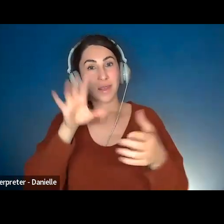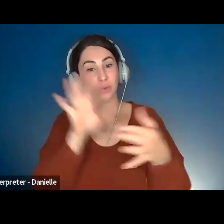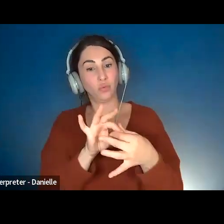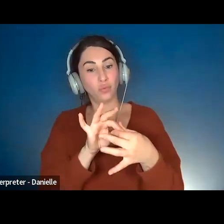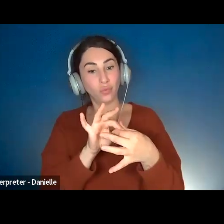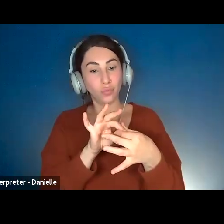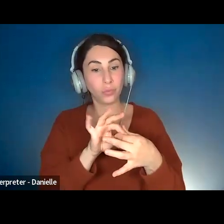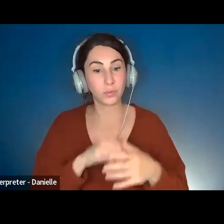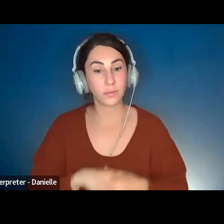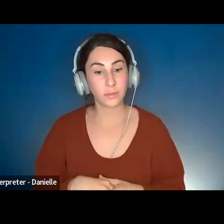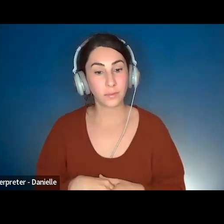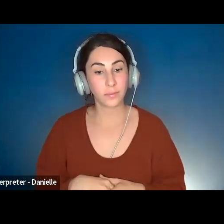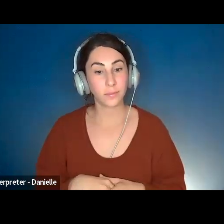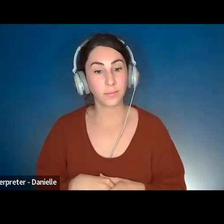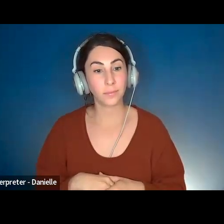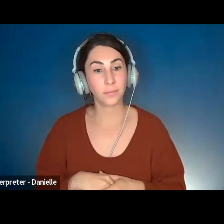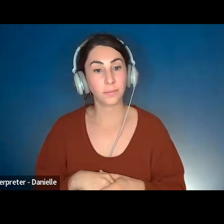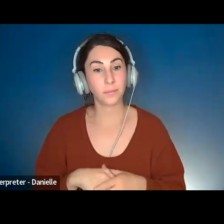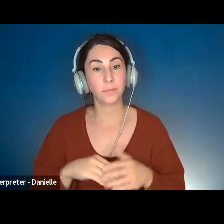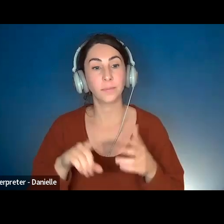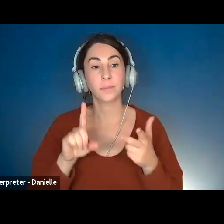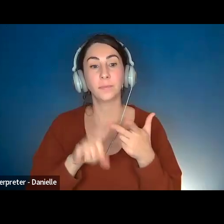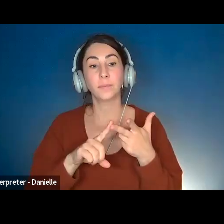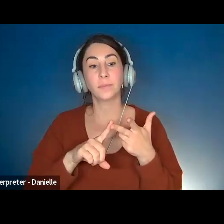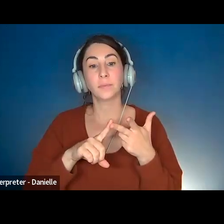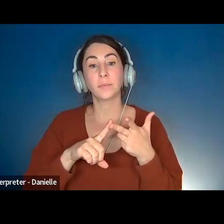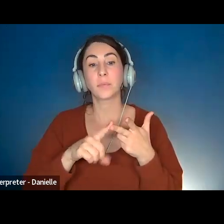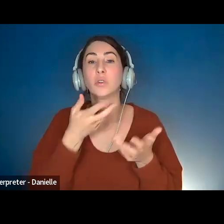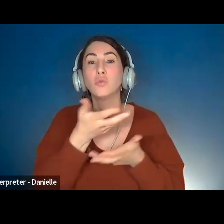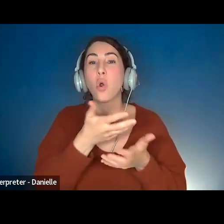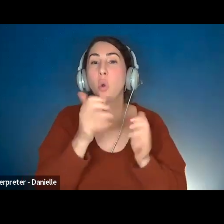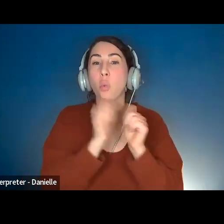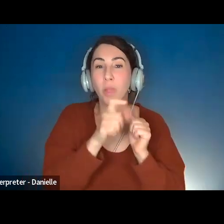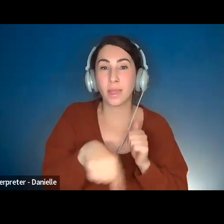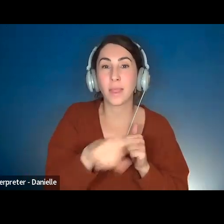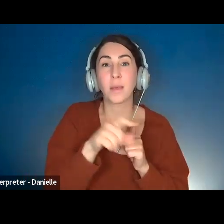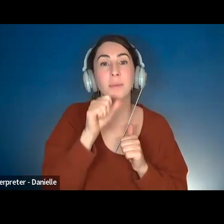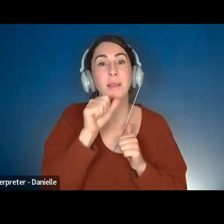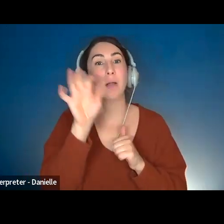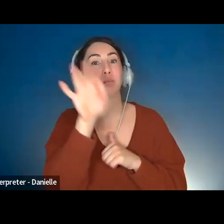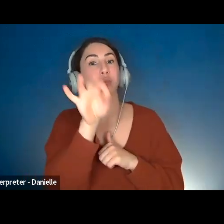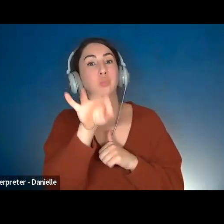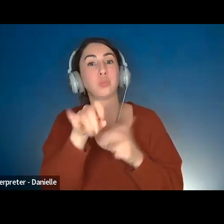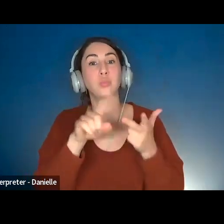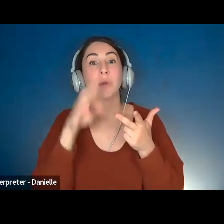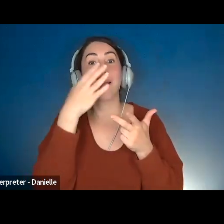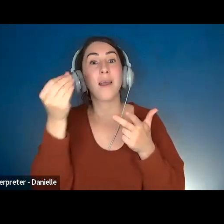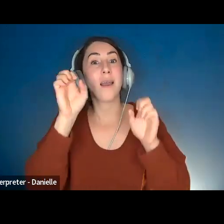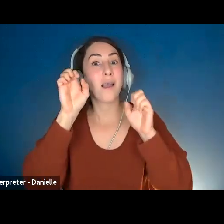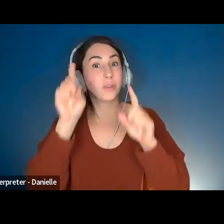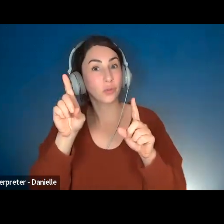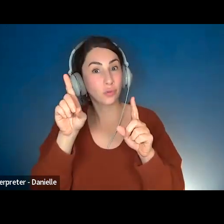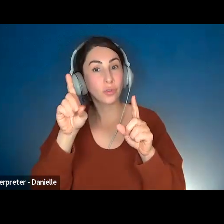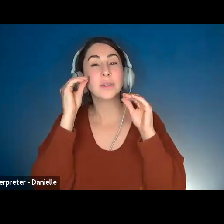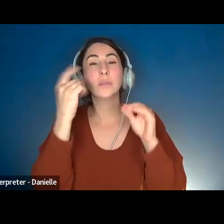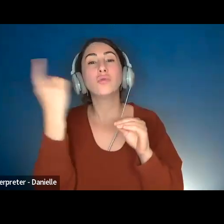or at your audience, talk with them. And finally, educate by offering value, teach something useful,